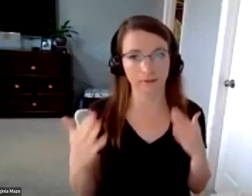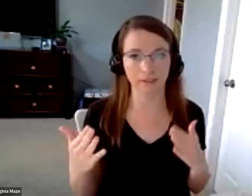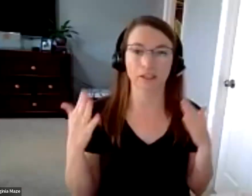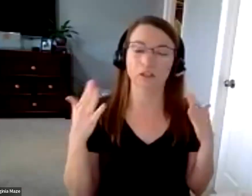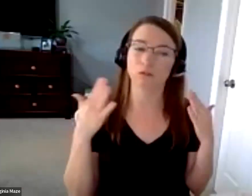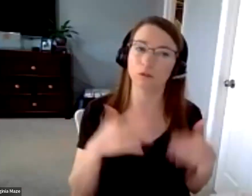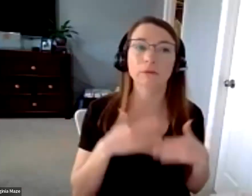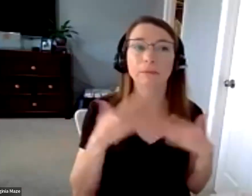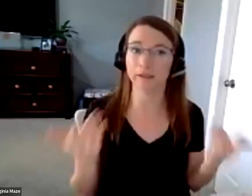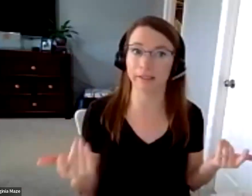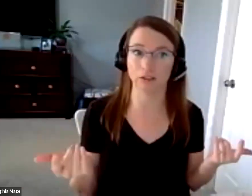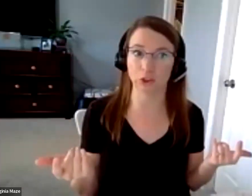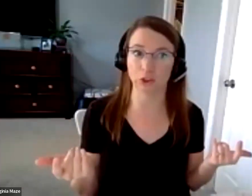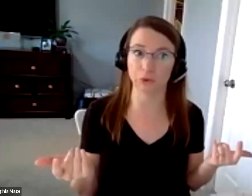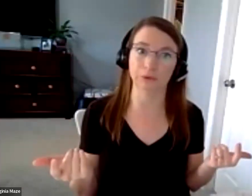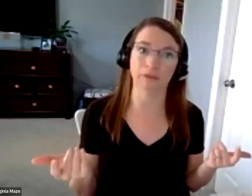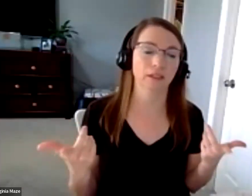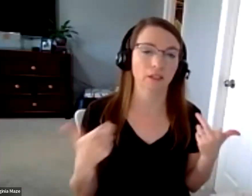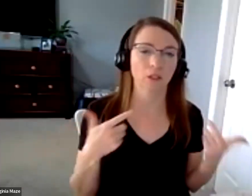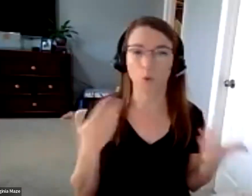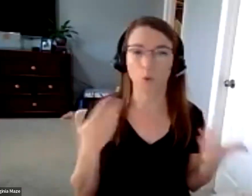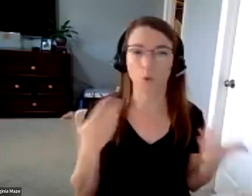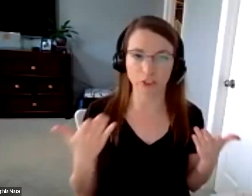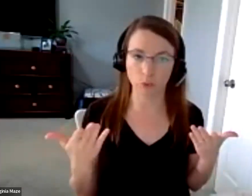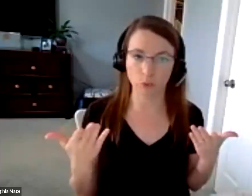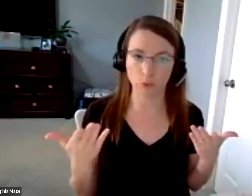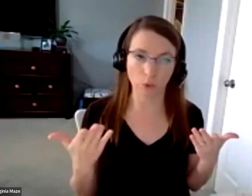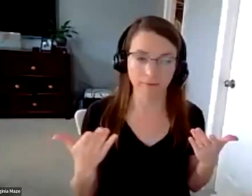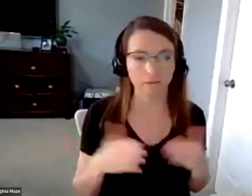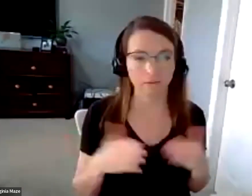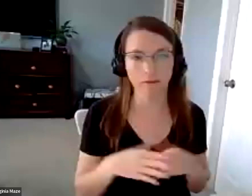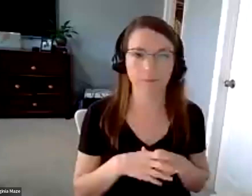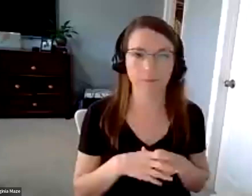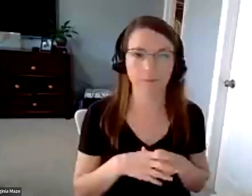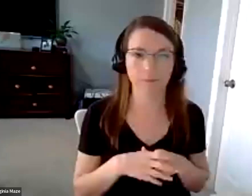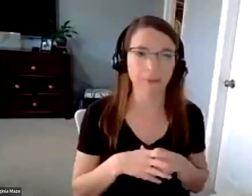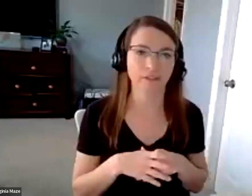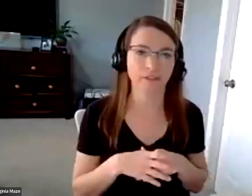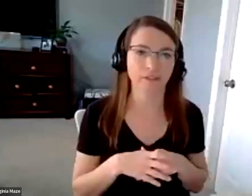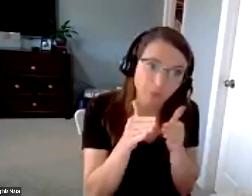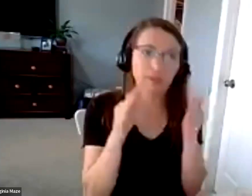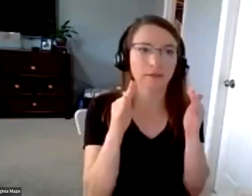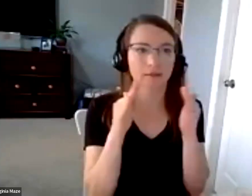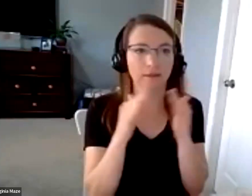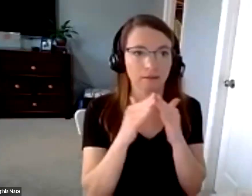or city. And you'll know from contact clues which one, especially if they say